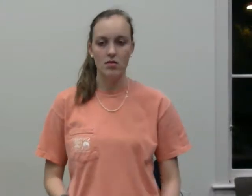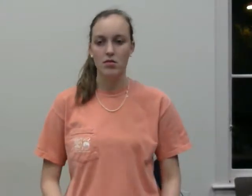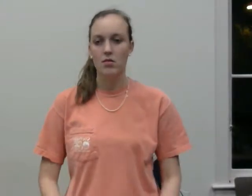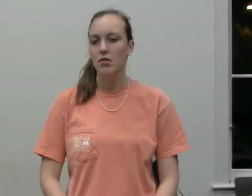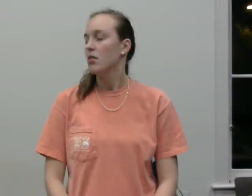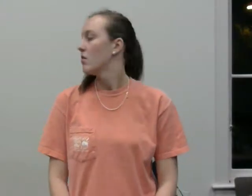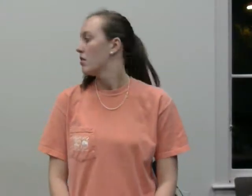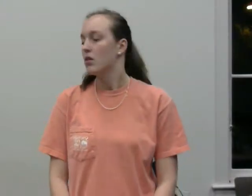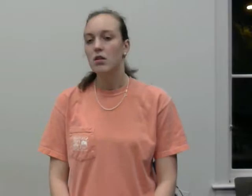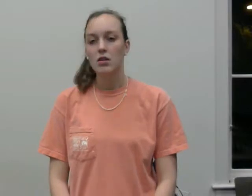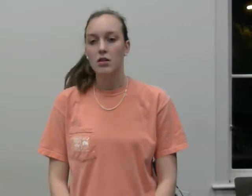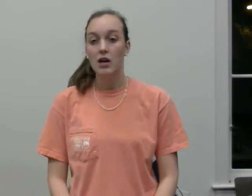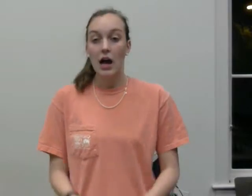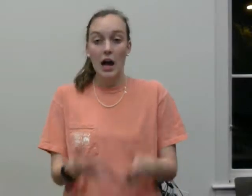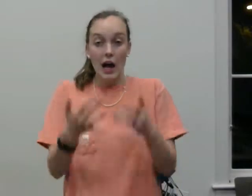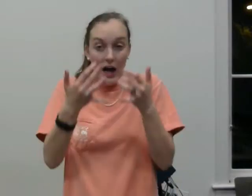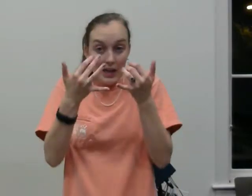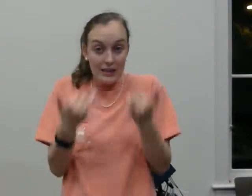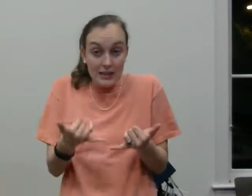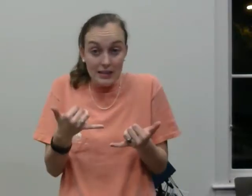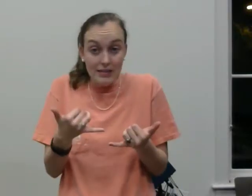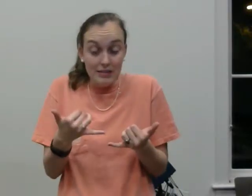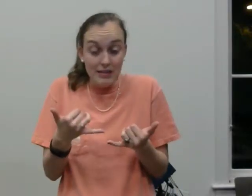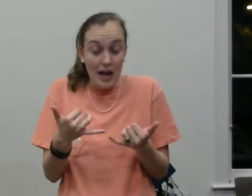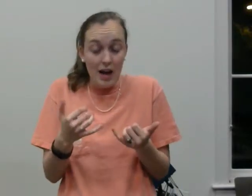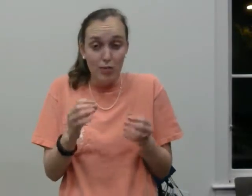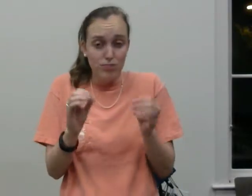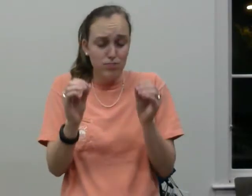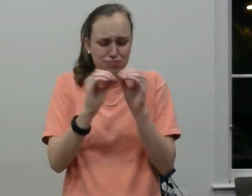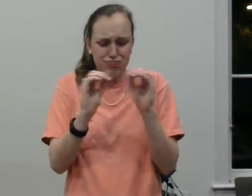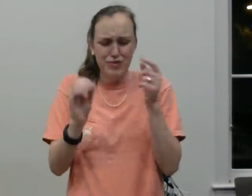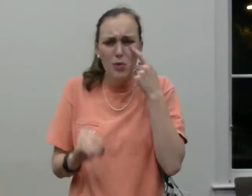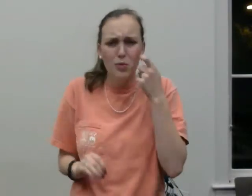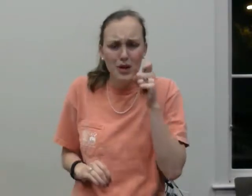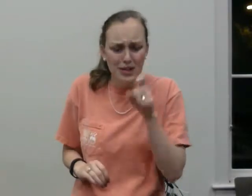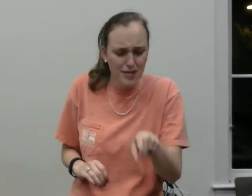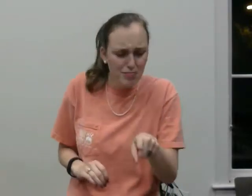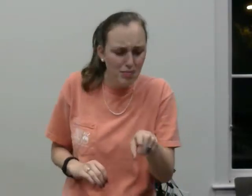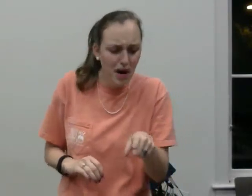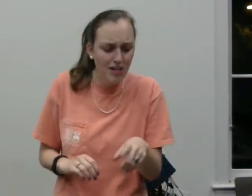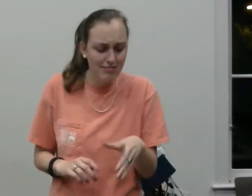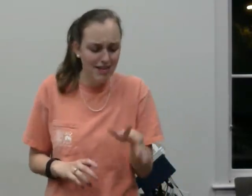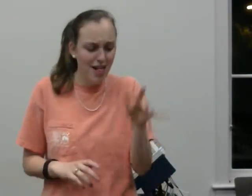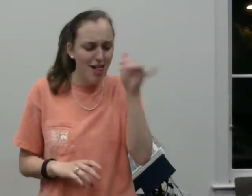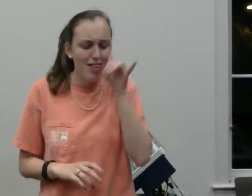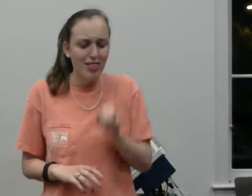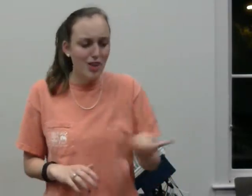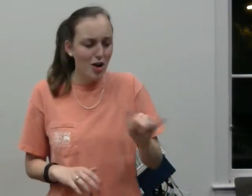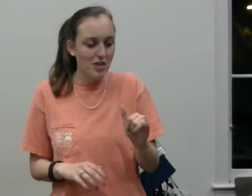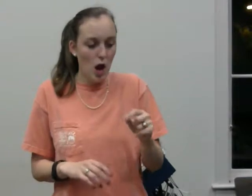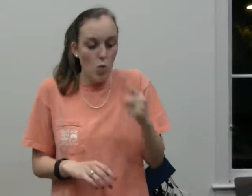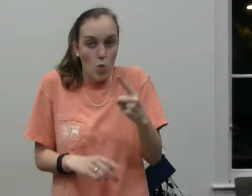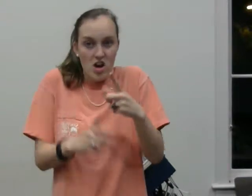Now, no one could tell that Balsam and Morris weren't just one big, powerful moose. Not even Thunderclap.